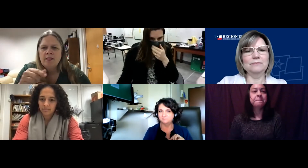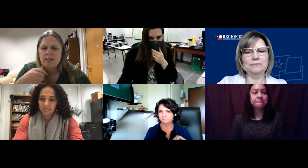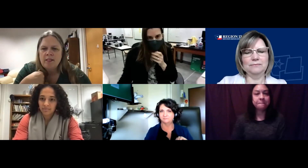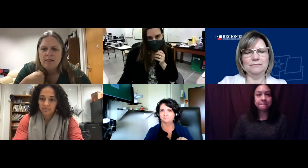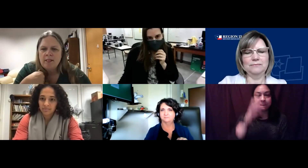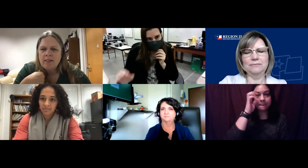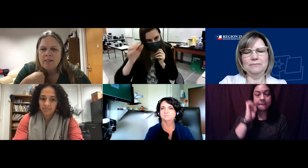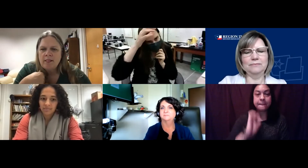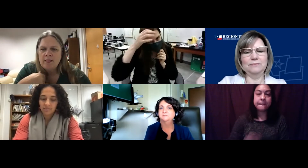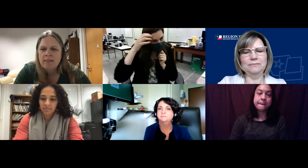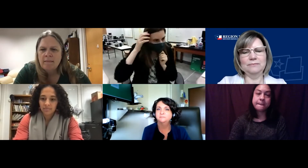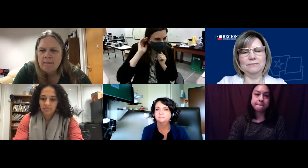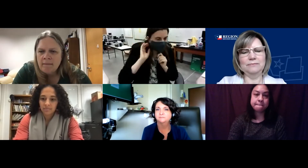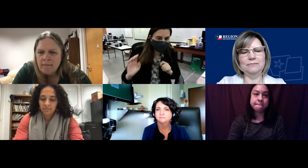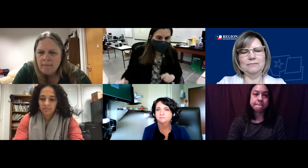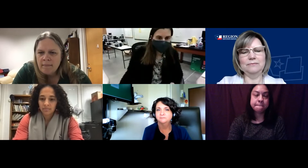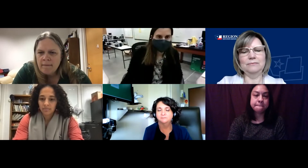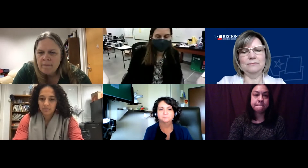Okay.